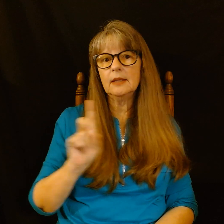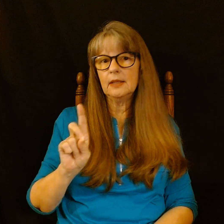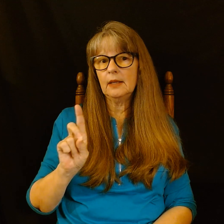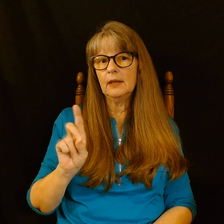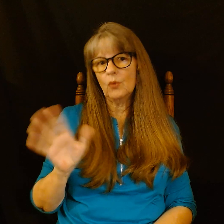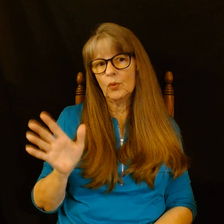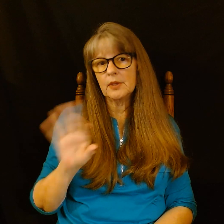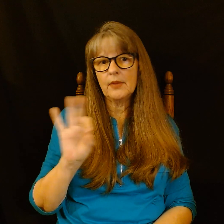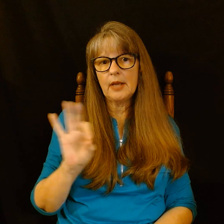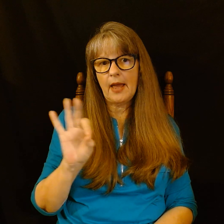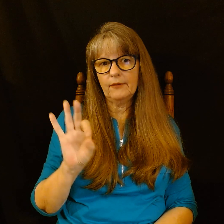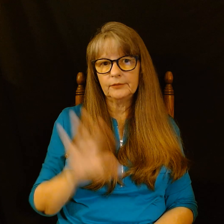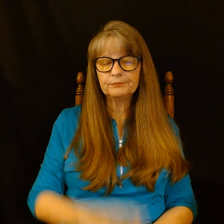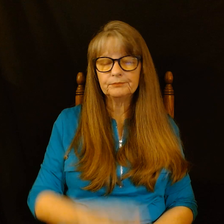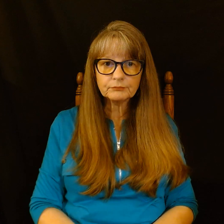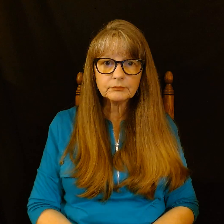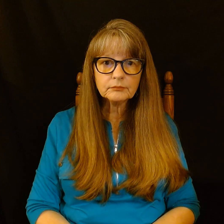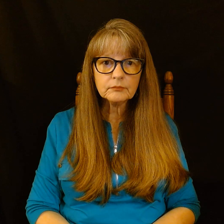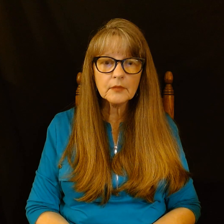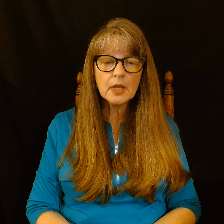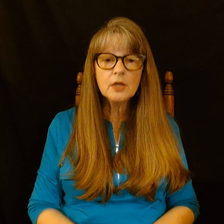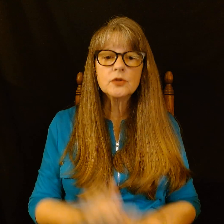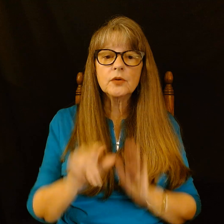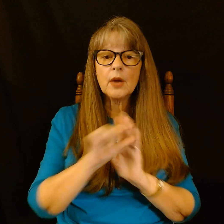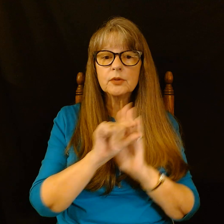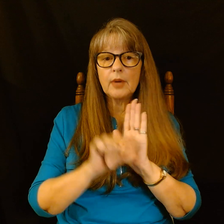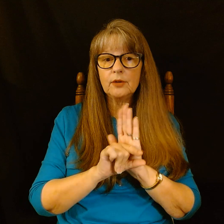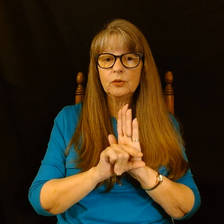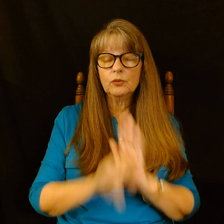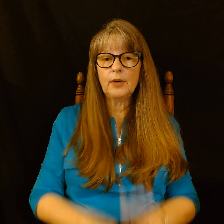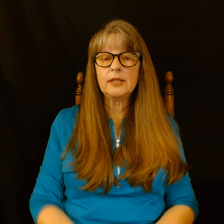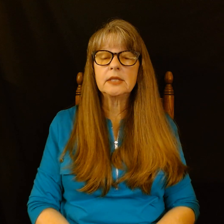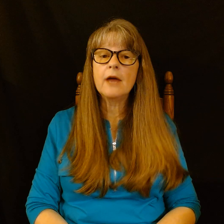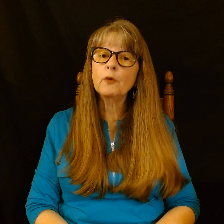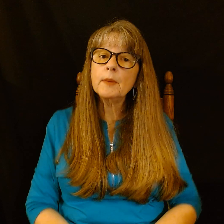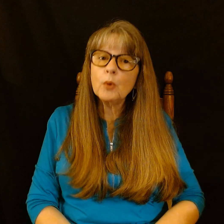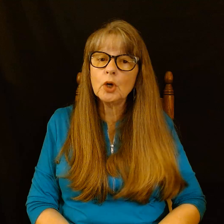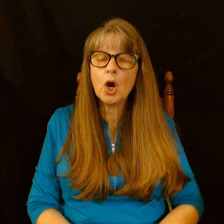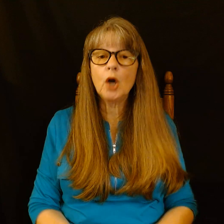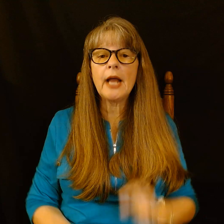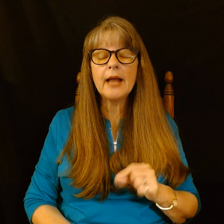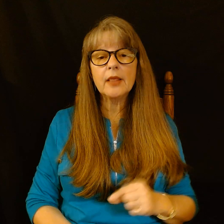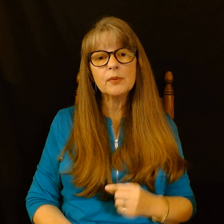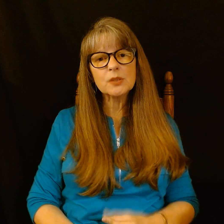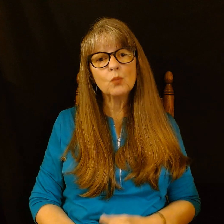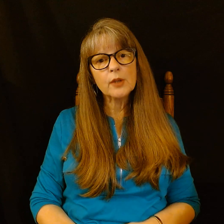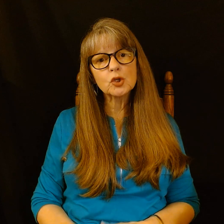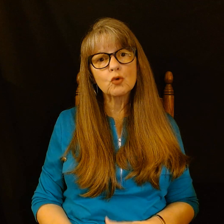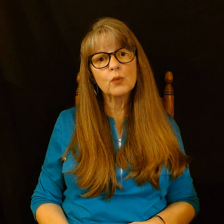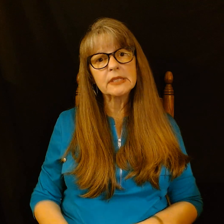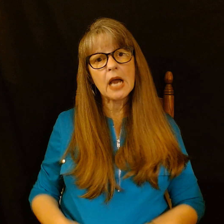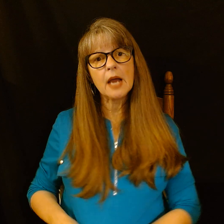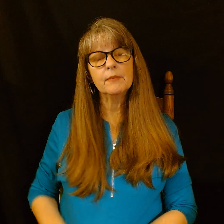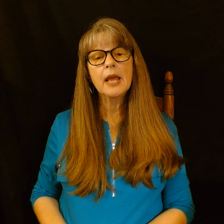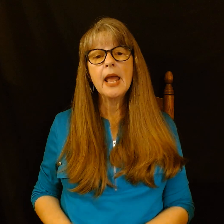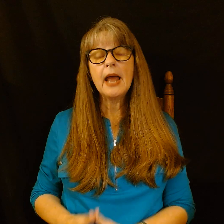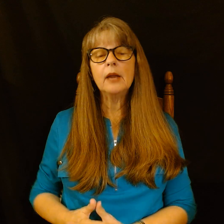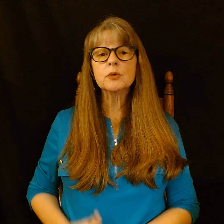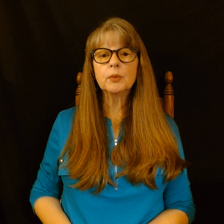D, of course, and then F. So that was why I do grades. Now for report card, that was in one school one time, and it was